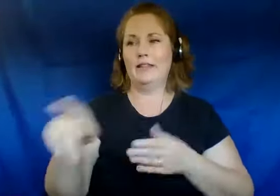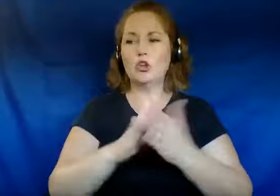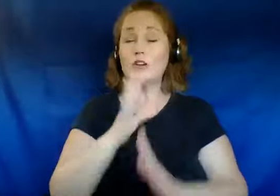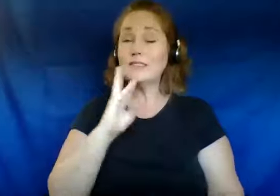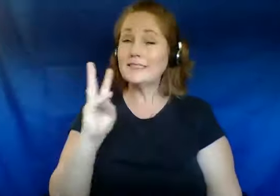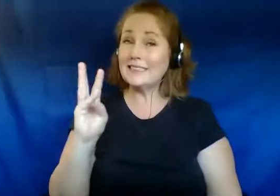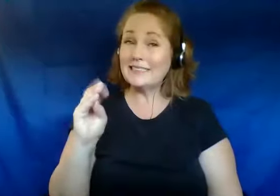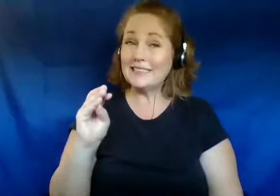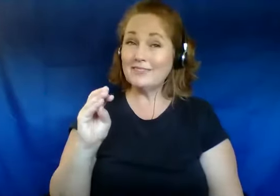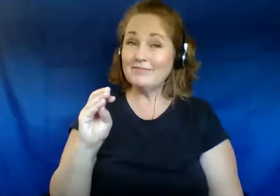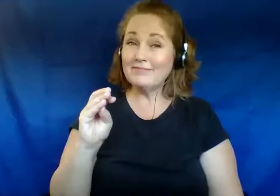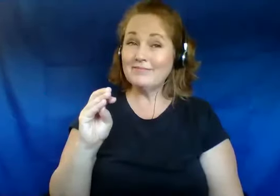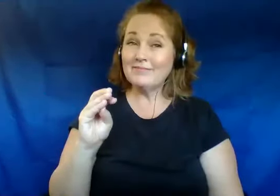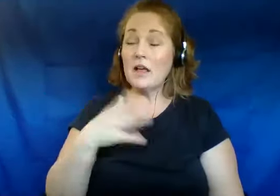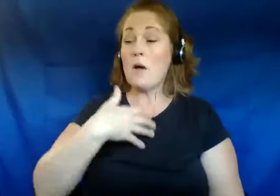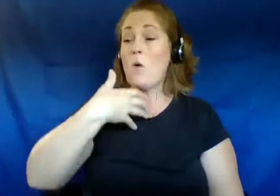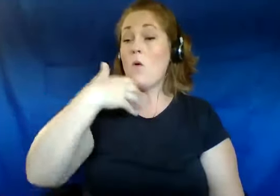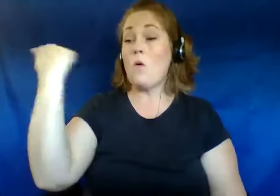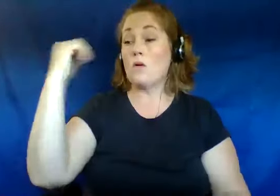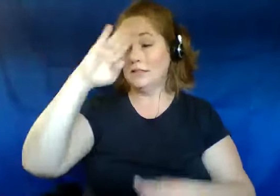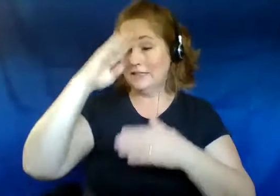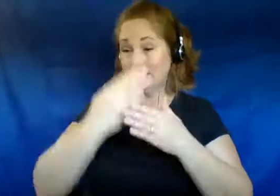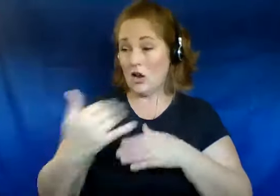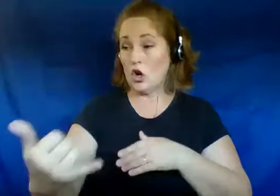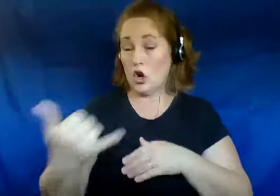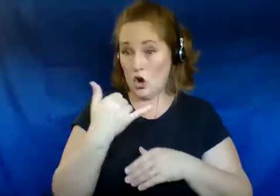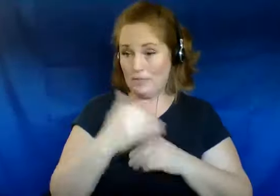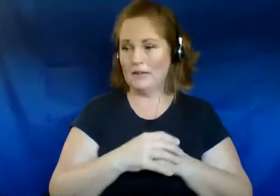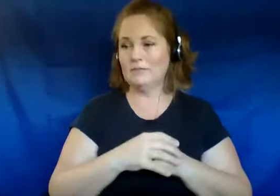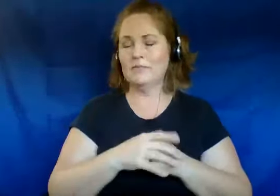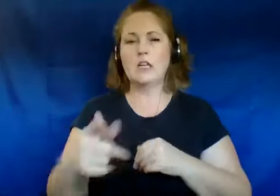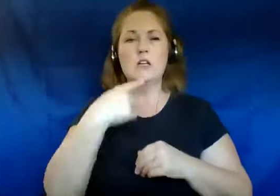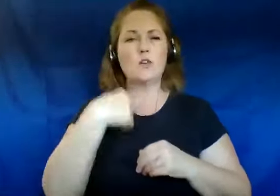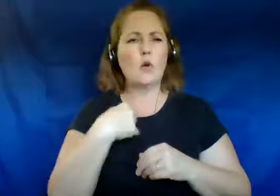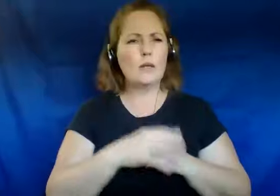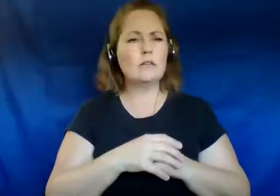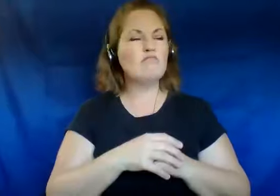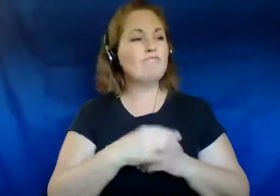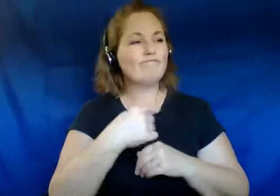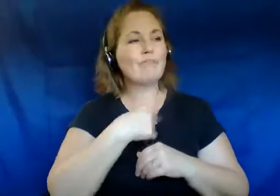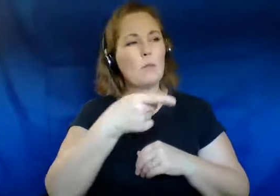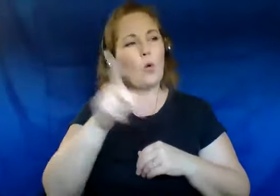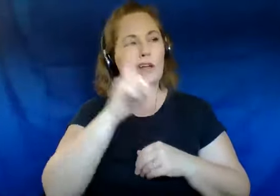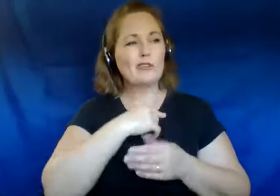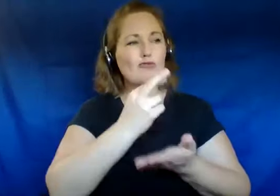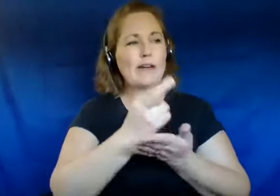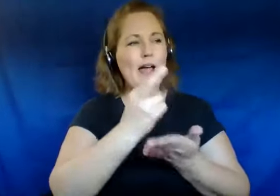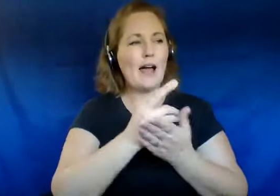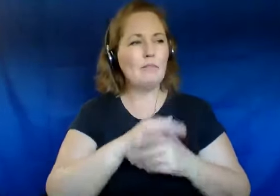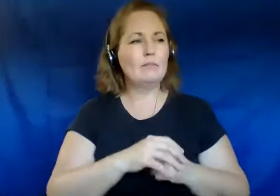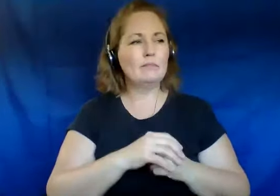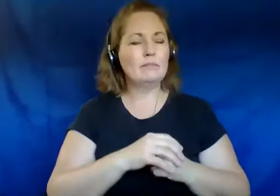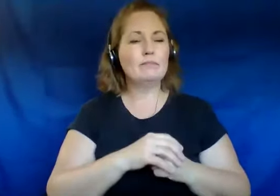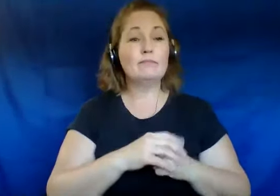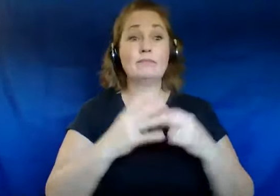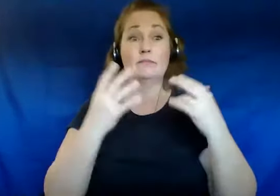old. My oldest son called me on the phone and told me he was going to rehab.